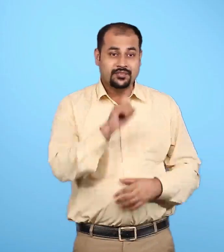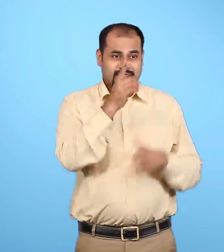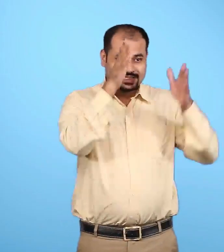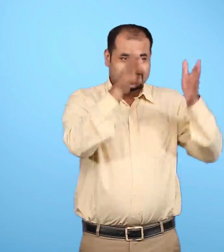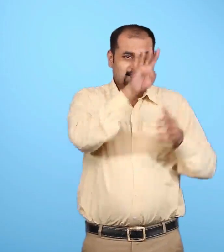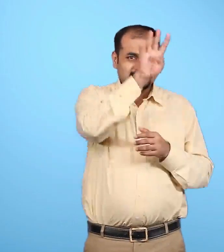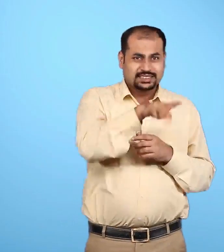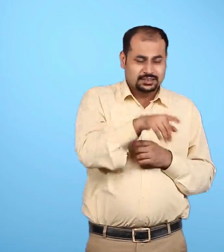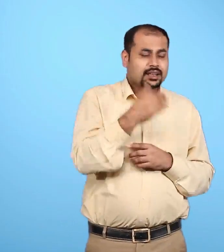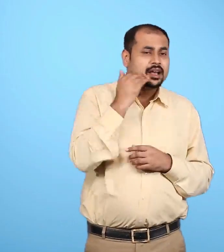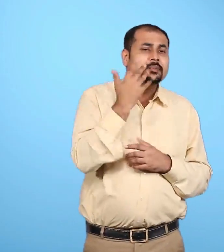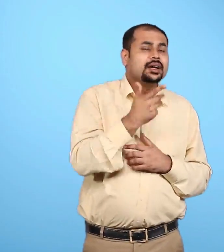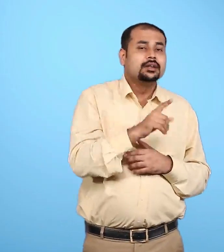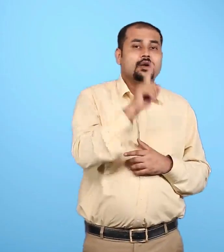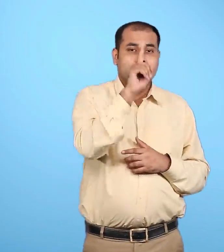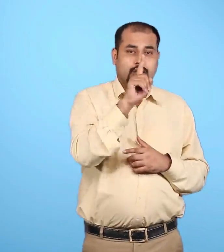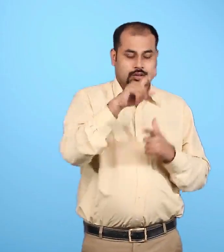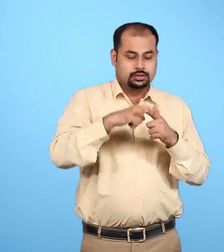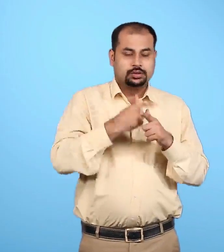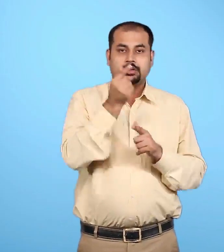Towards the right we have two bar charts.